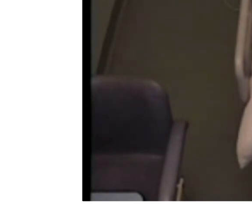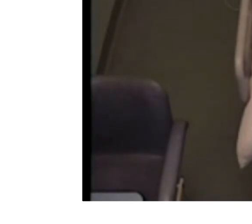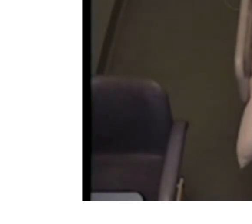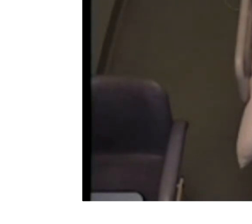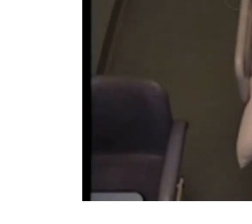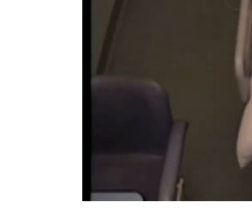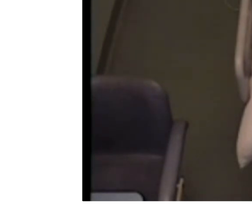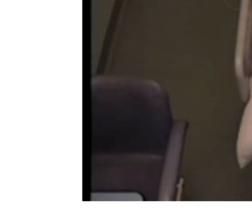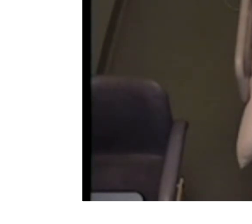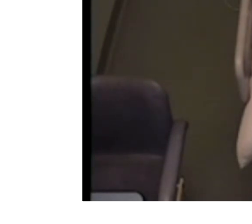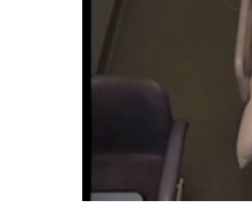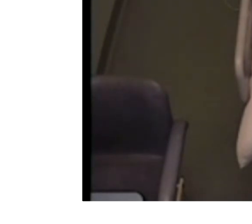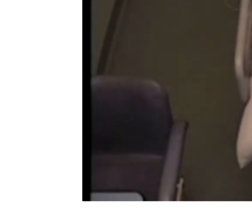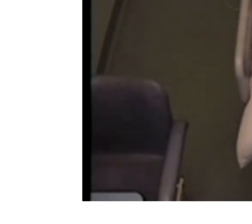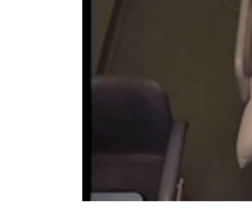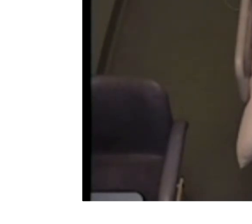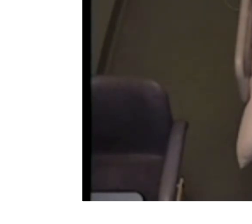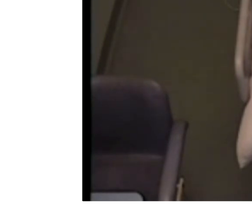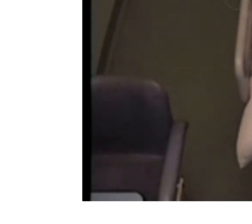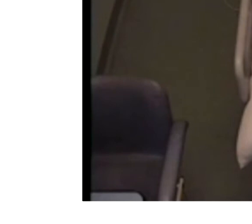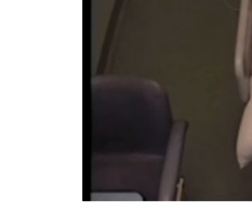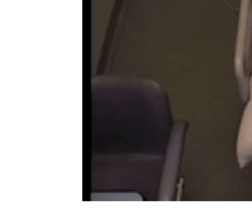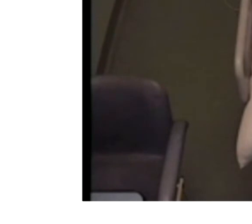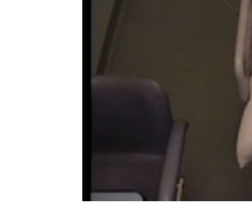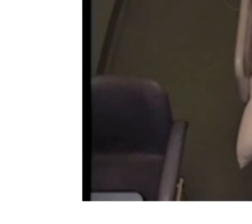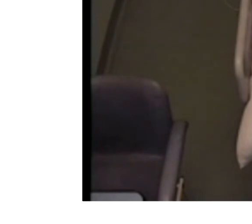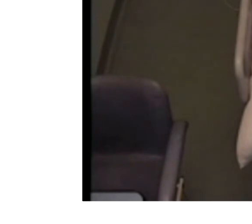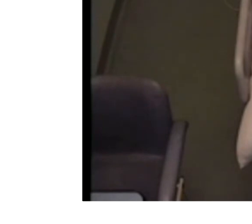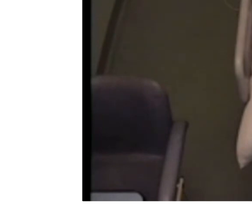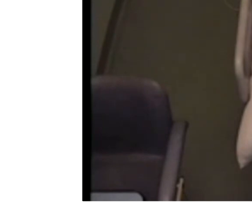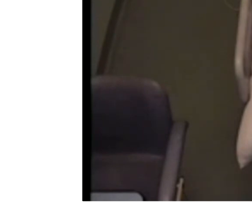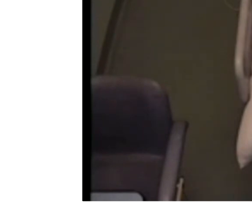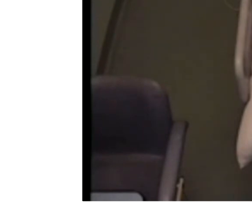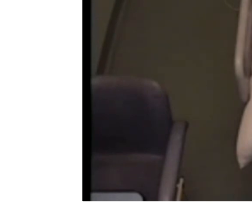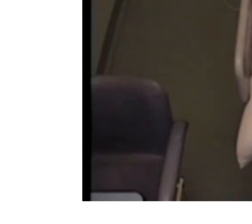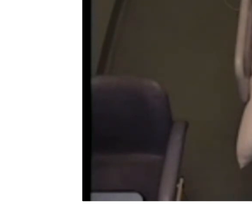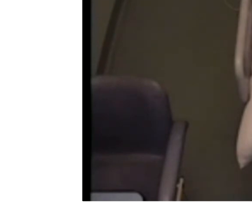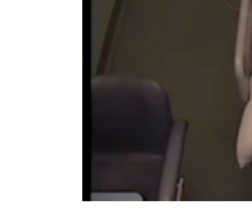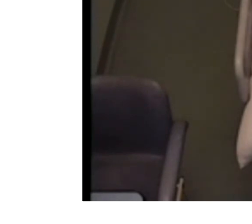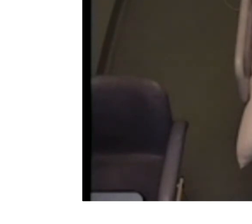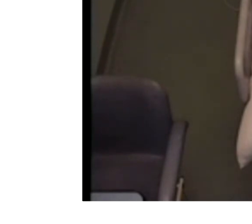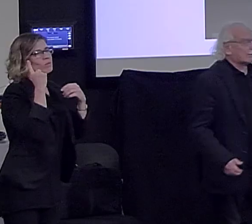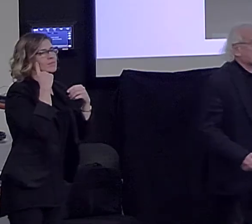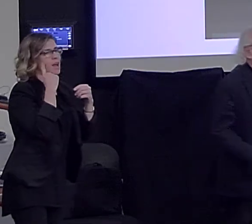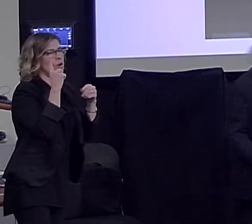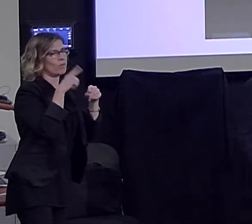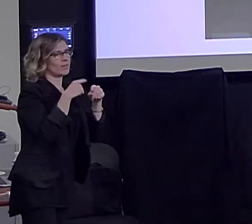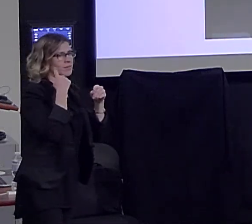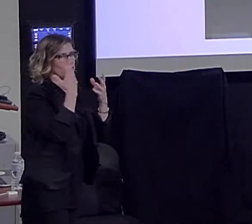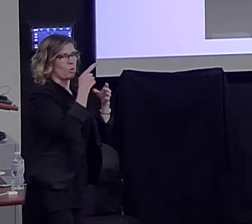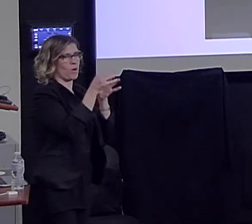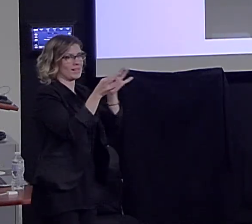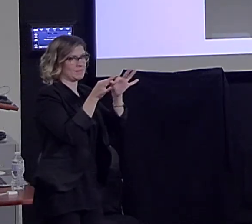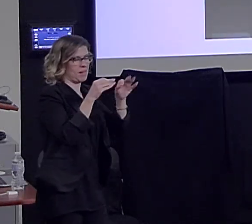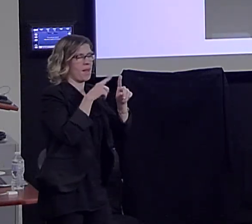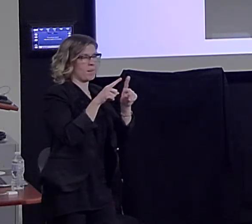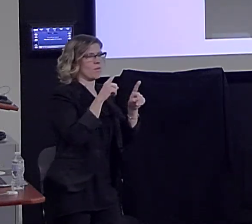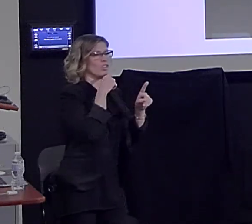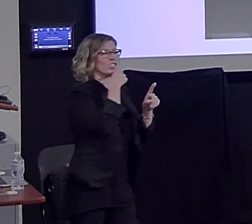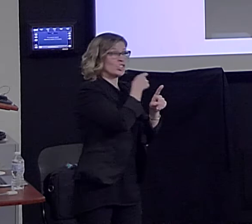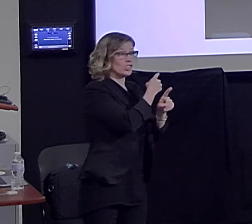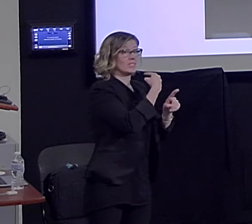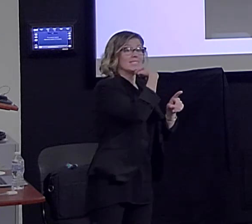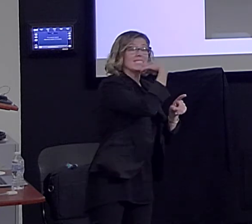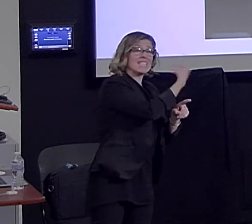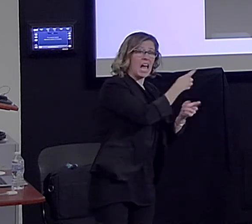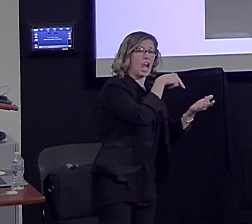successo? Tu volevi andare via? Cioè? Well, unfortunately there is no sound, but what he's saying, I want to go